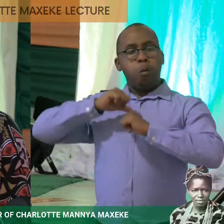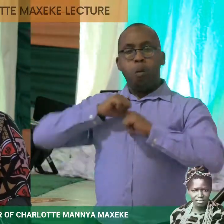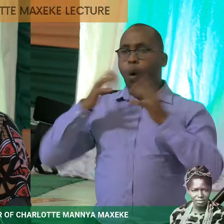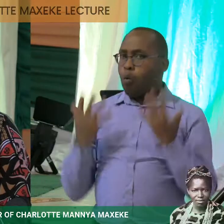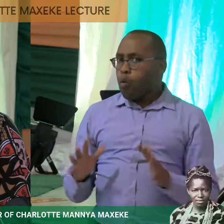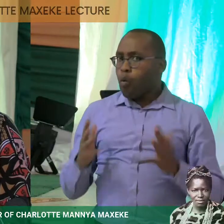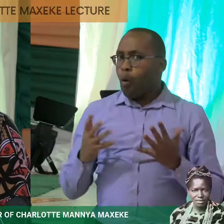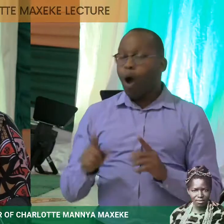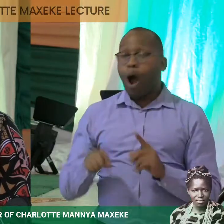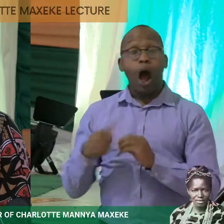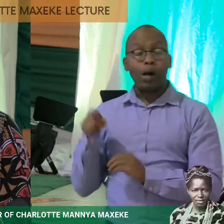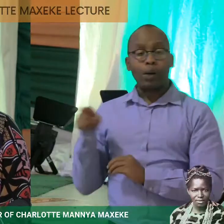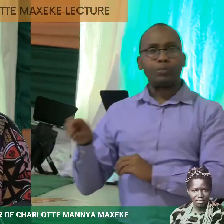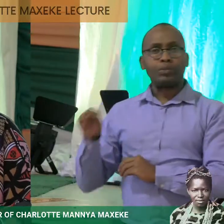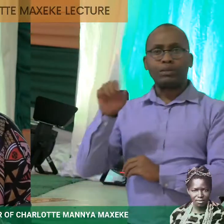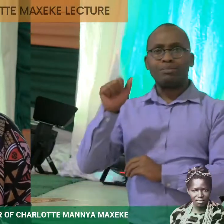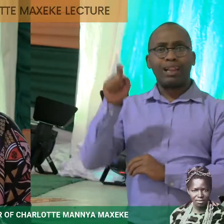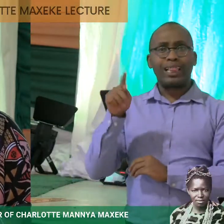uninzi lwabo